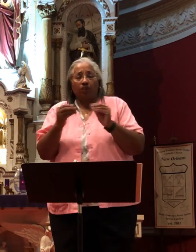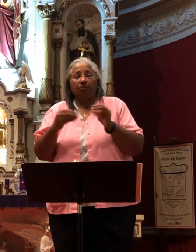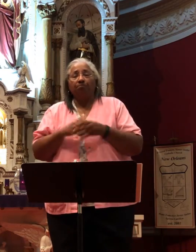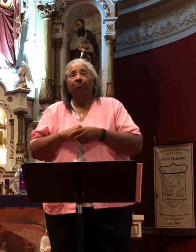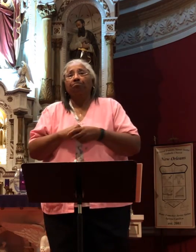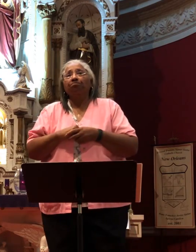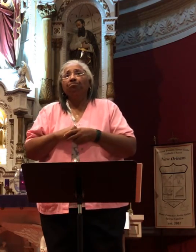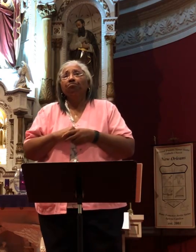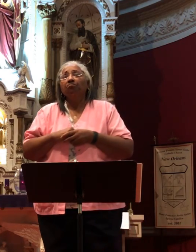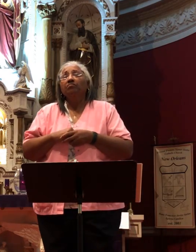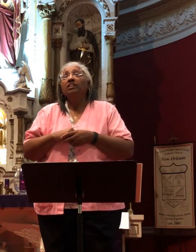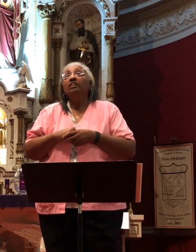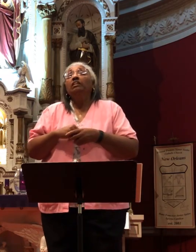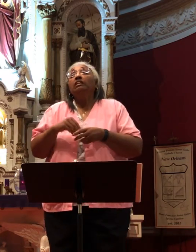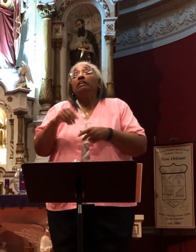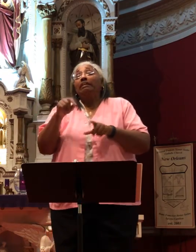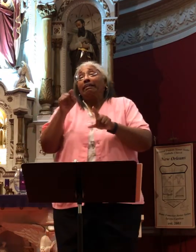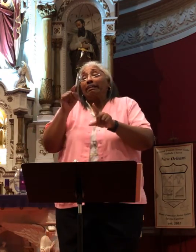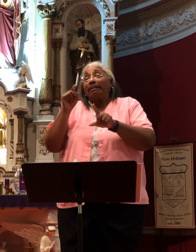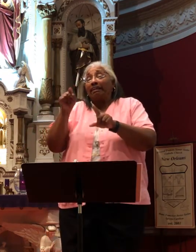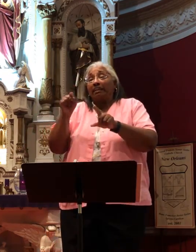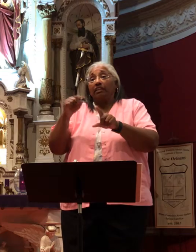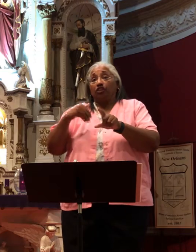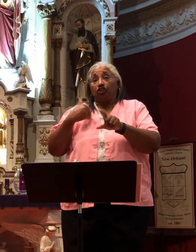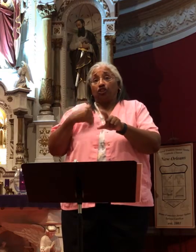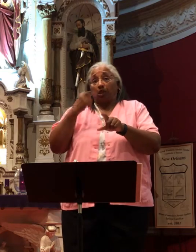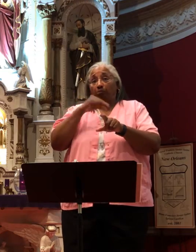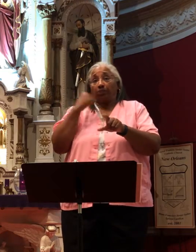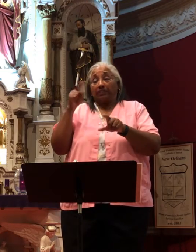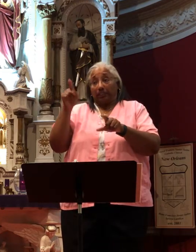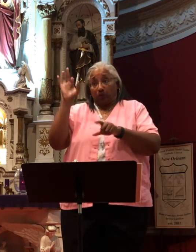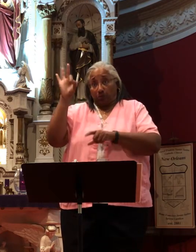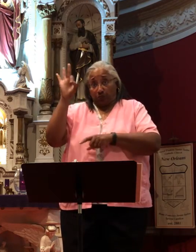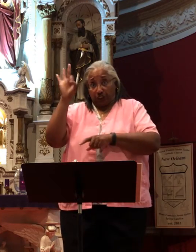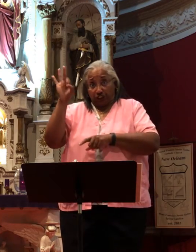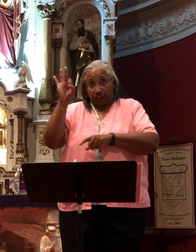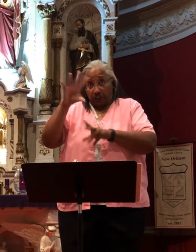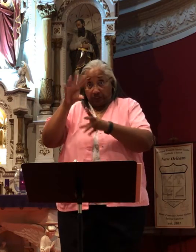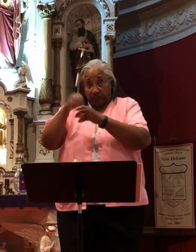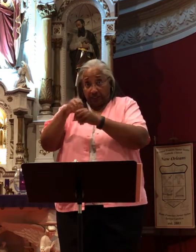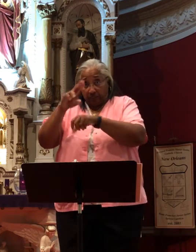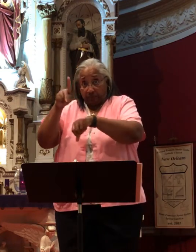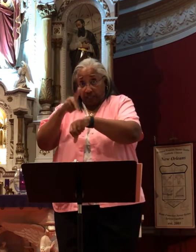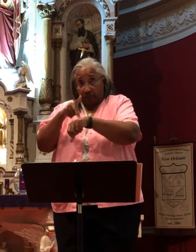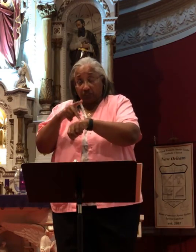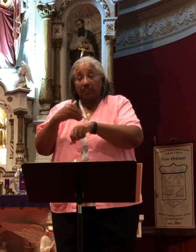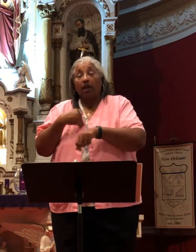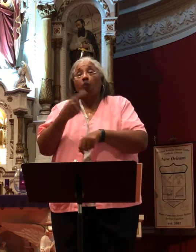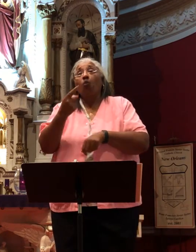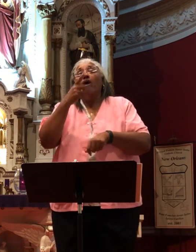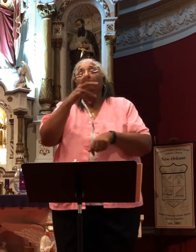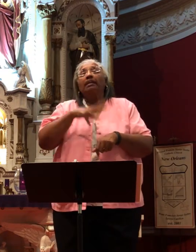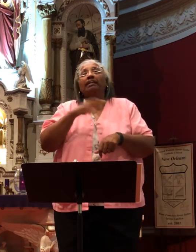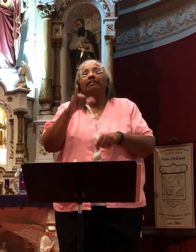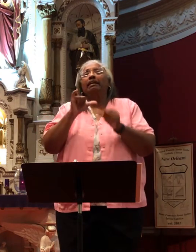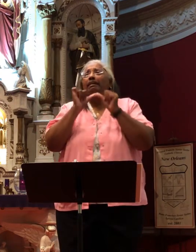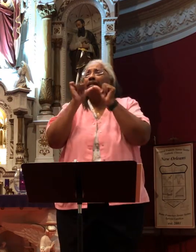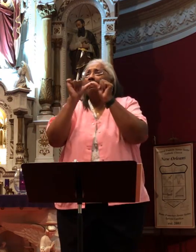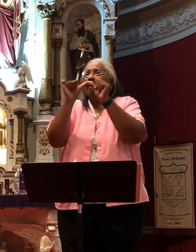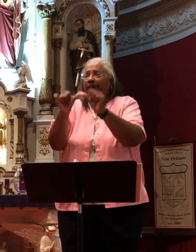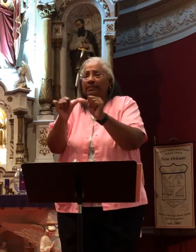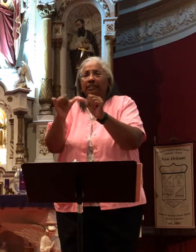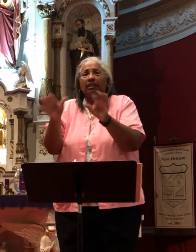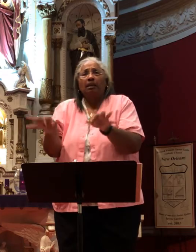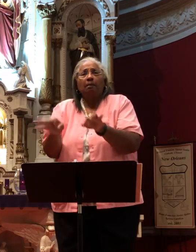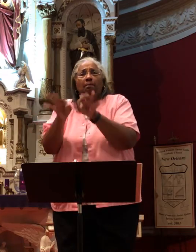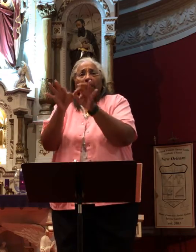was a young priest and he would preach at his parish, and there was a lady that constantly after